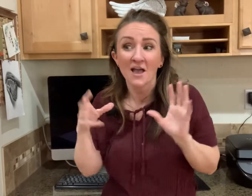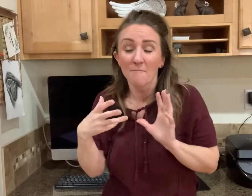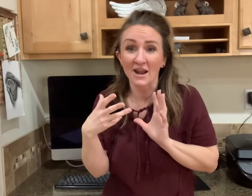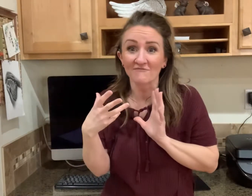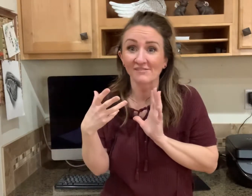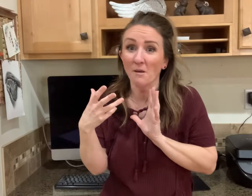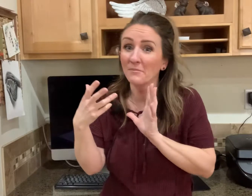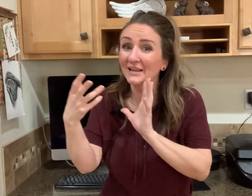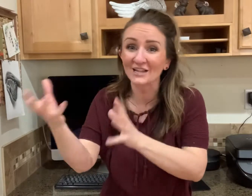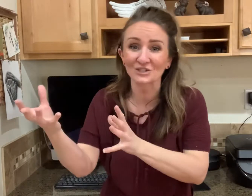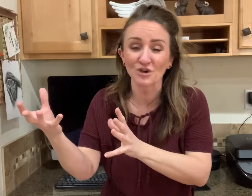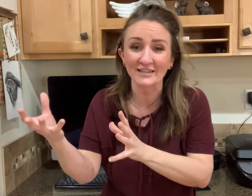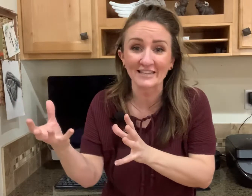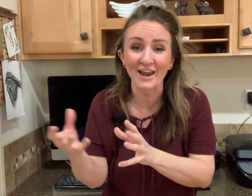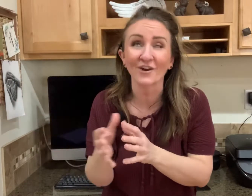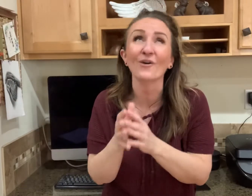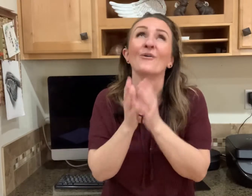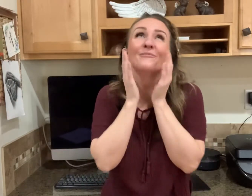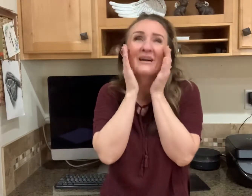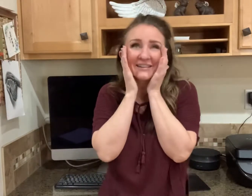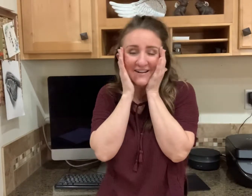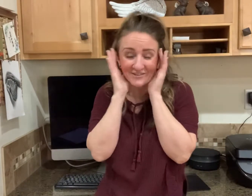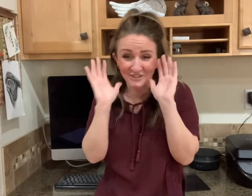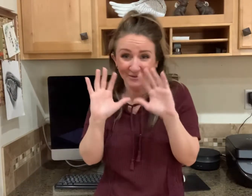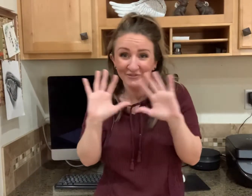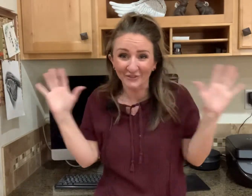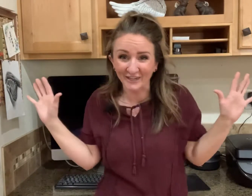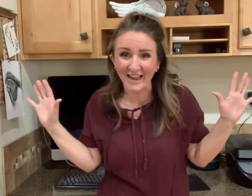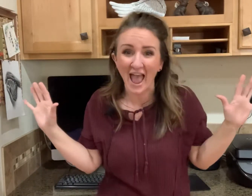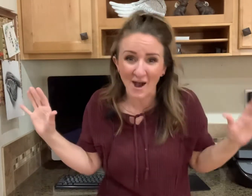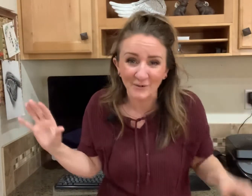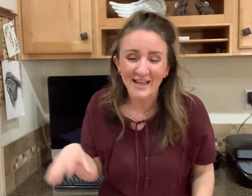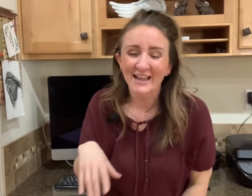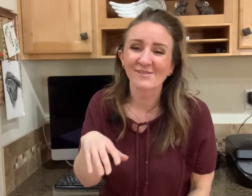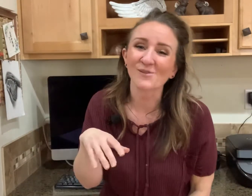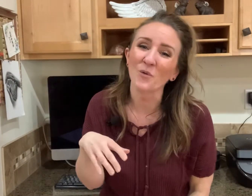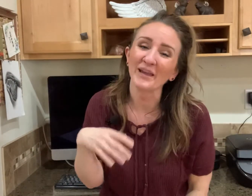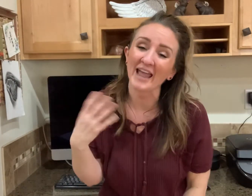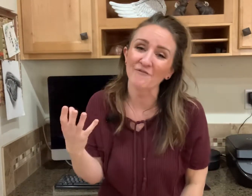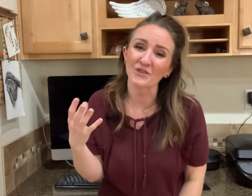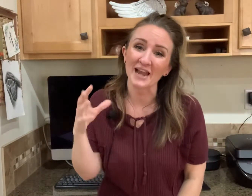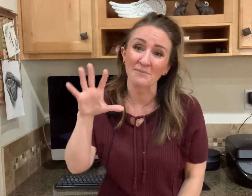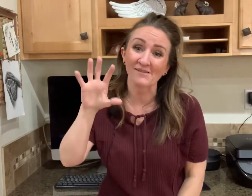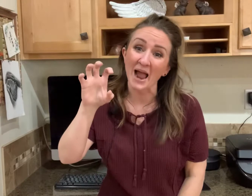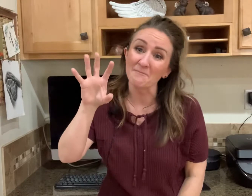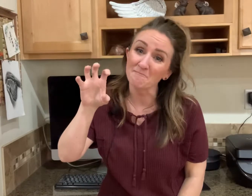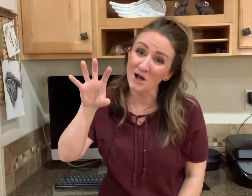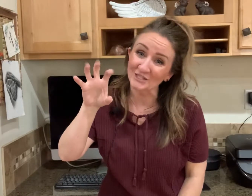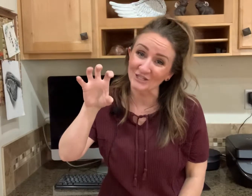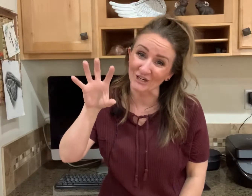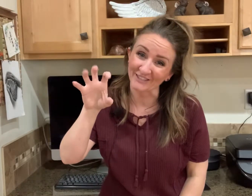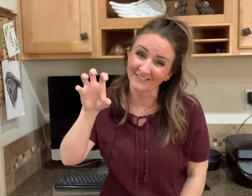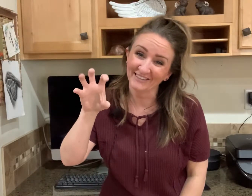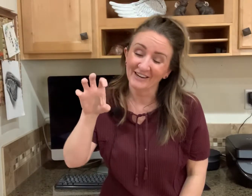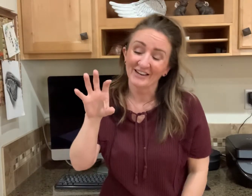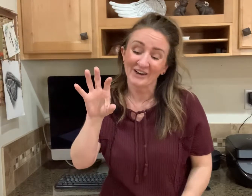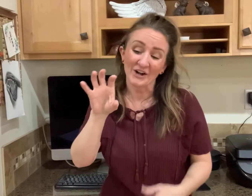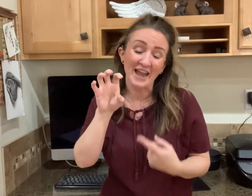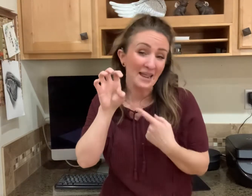if somebody else tried to take her, oh my gosh, she would freak out. And so we gave her the name sign Monster. Her name